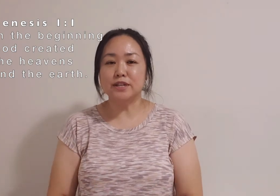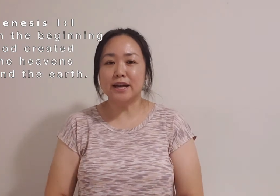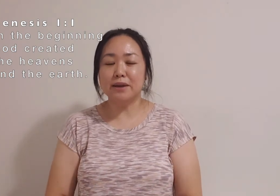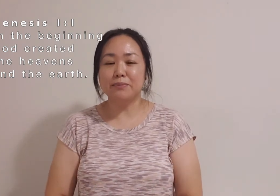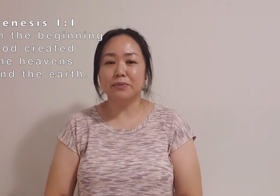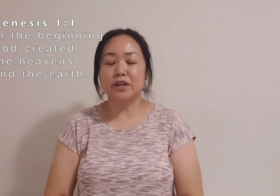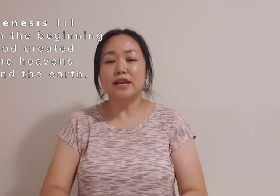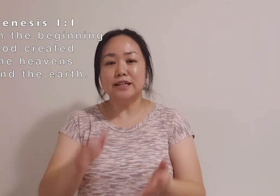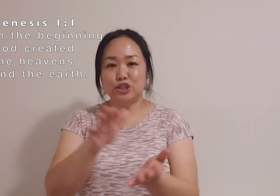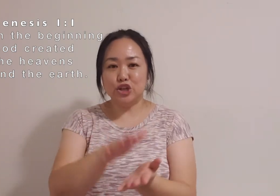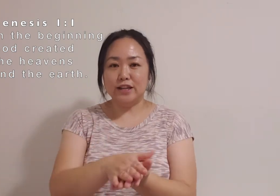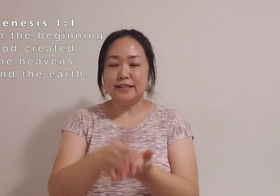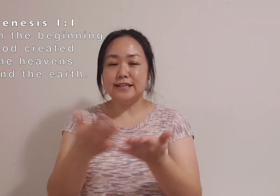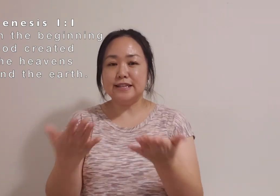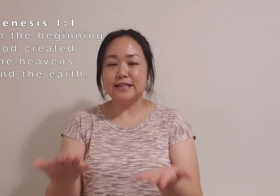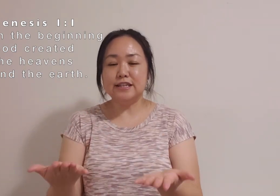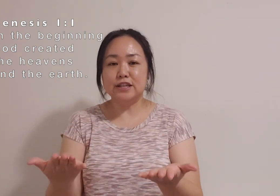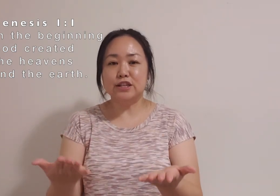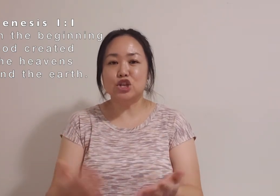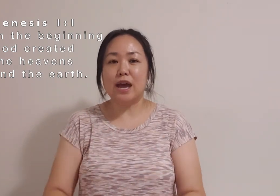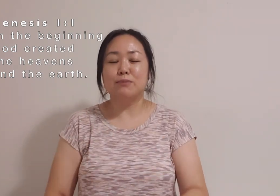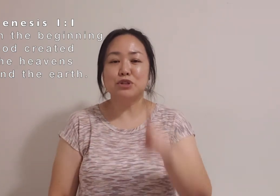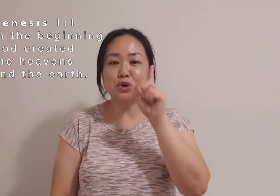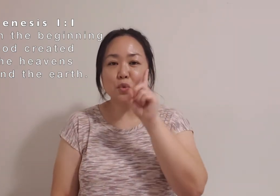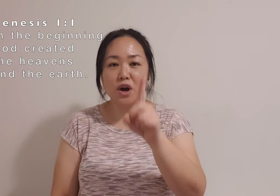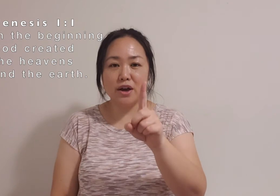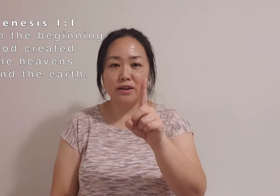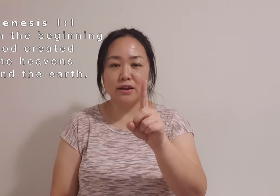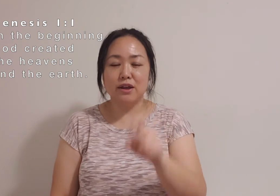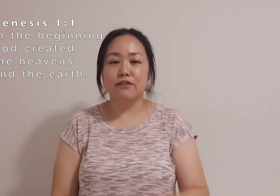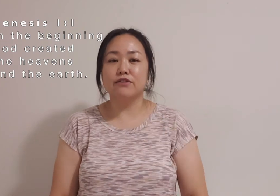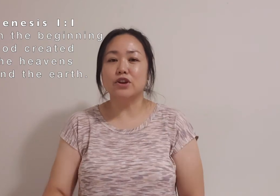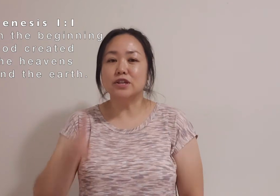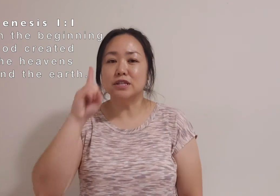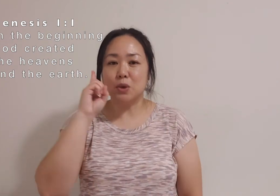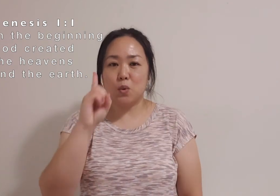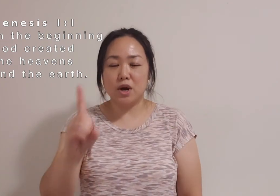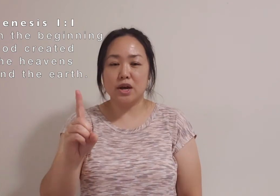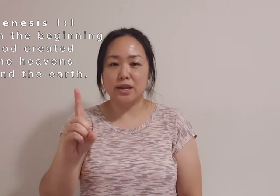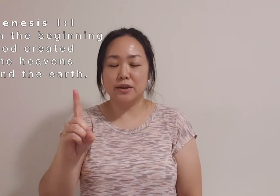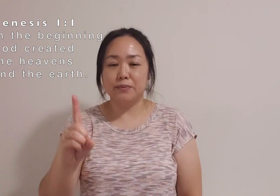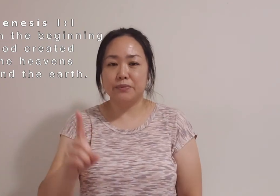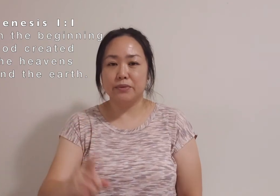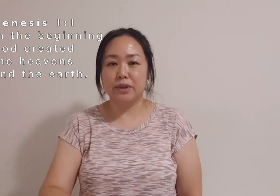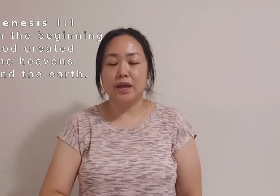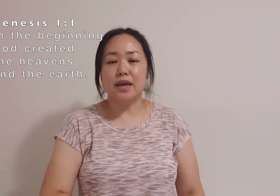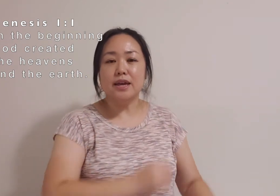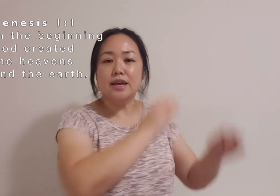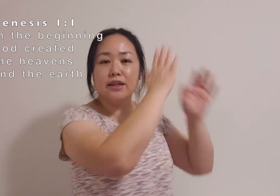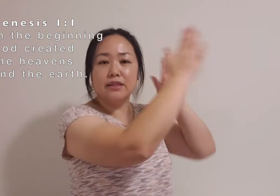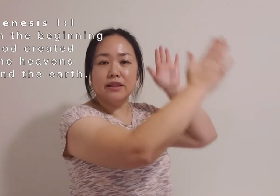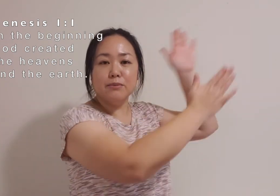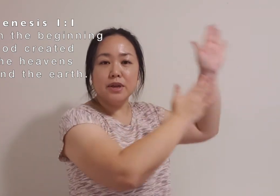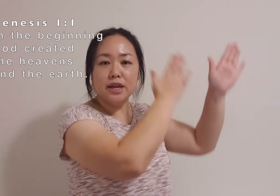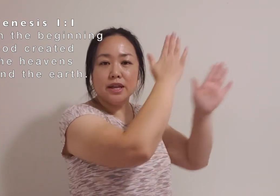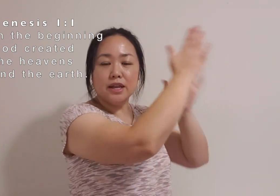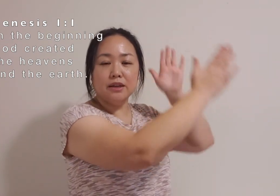time. Genesis chapter 1, verse 1. In the beginning,